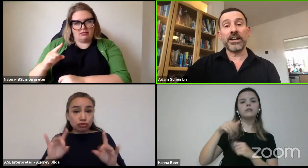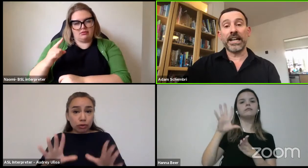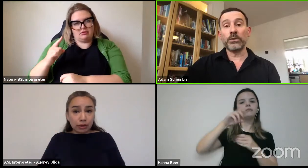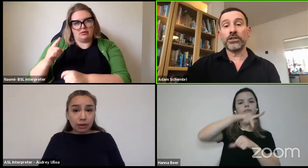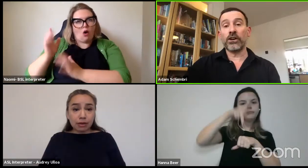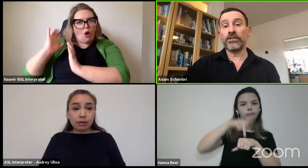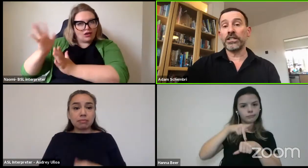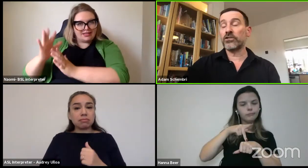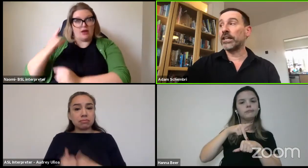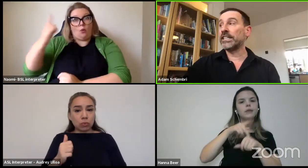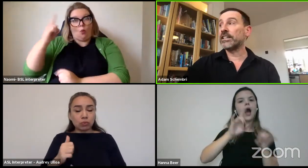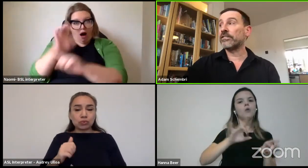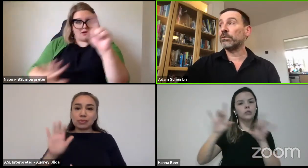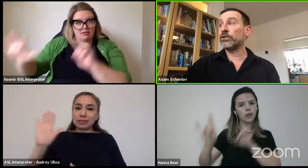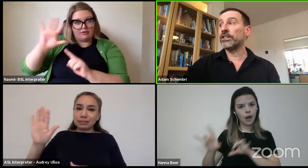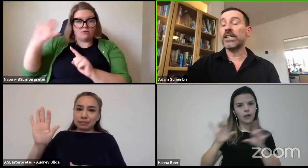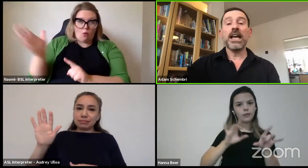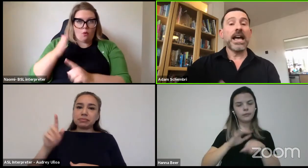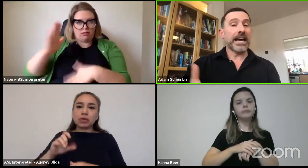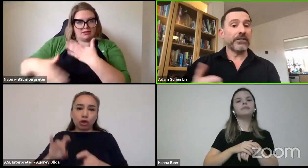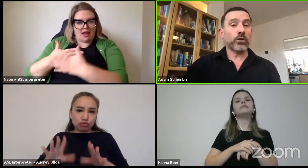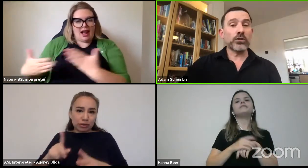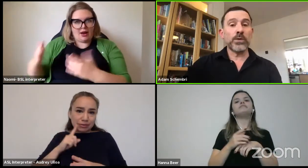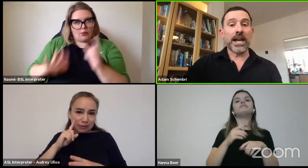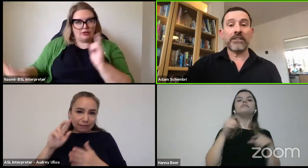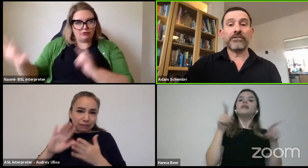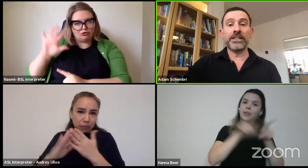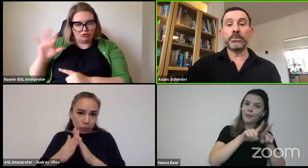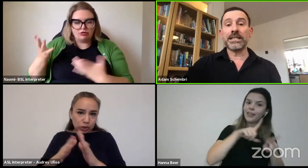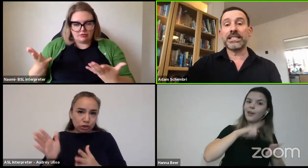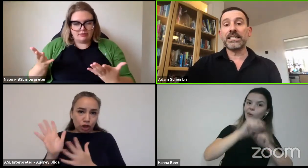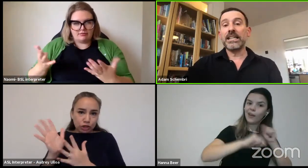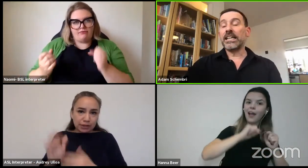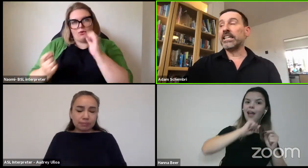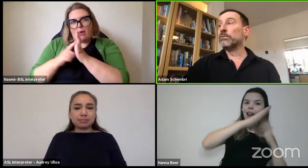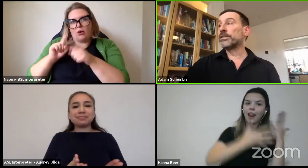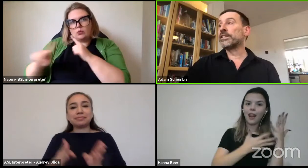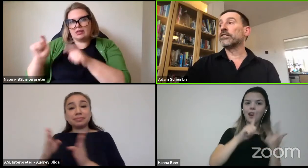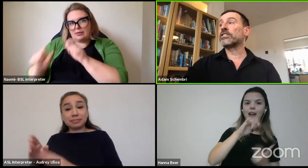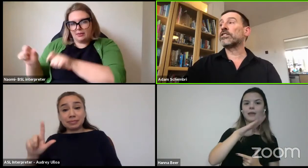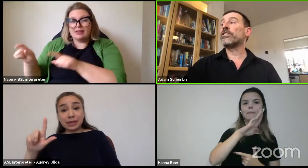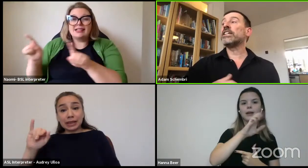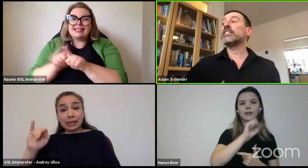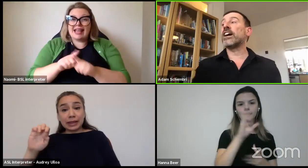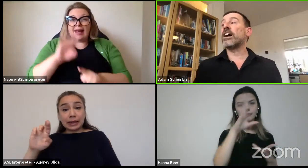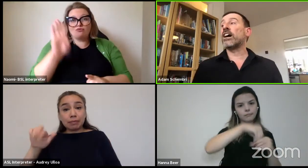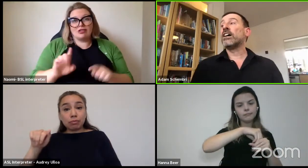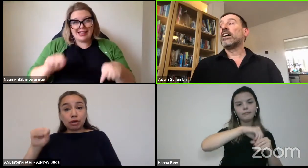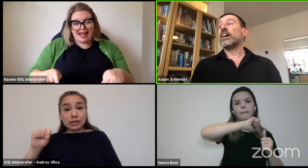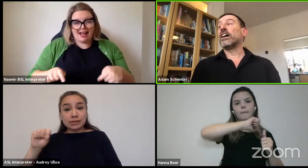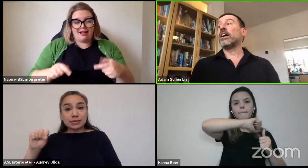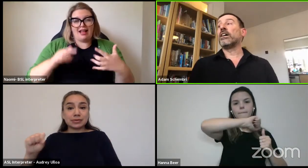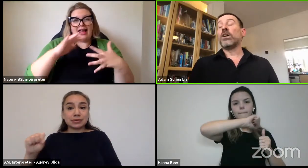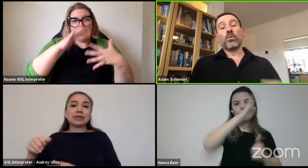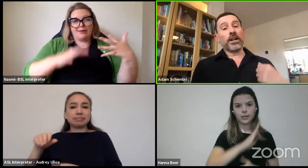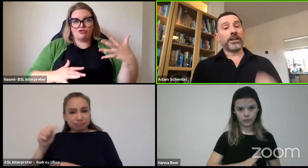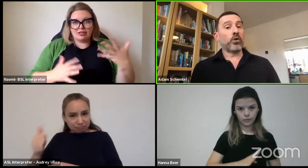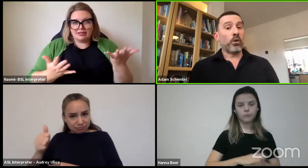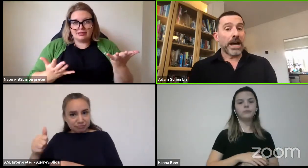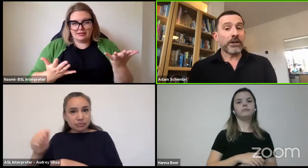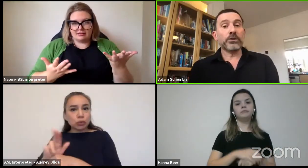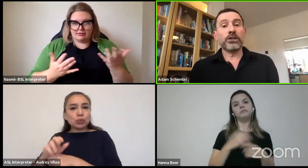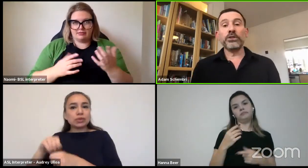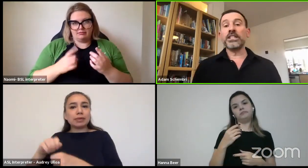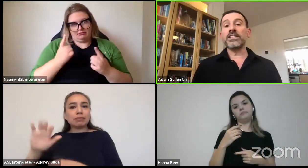majority sign language of the Australian deaf community. And of course, we have Libras in Brazil. So these are what I